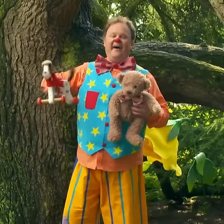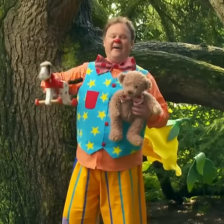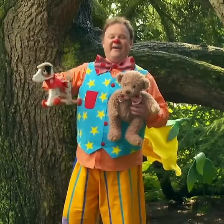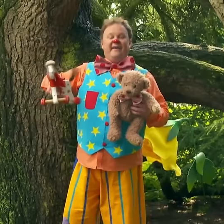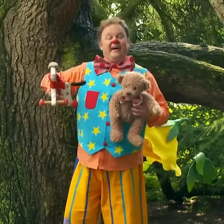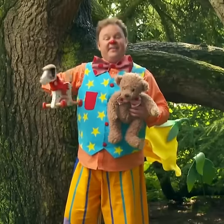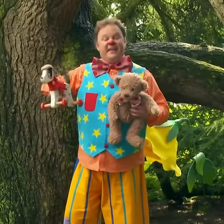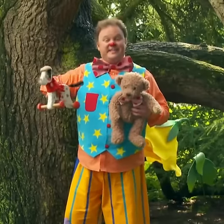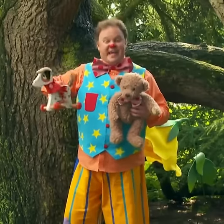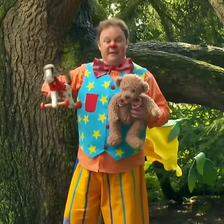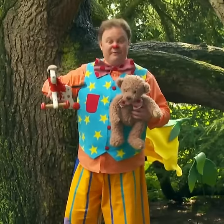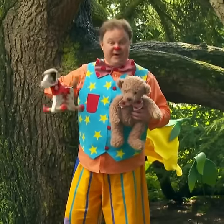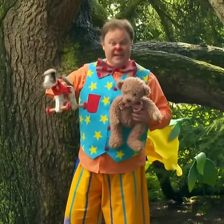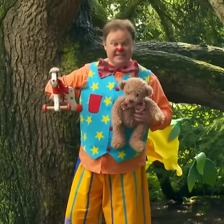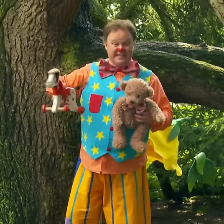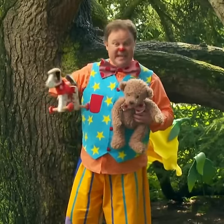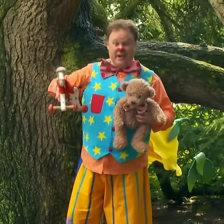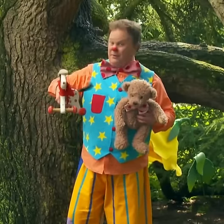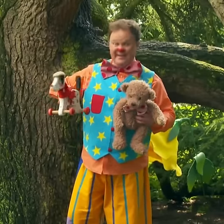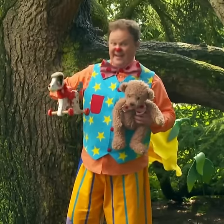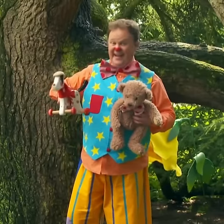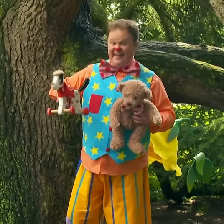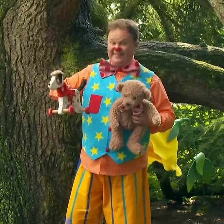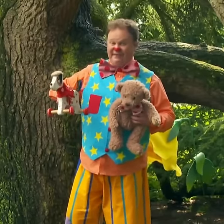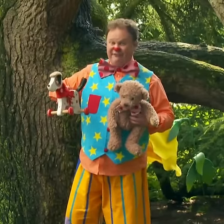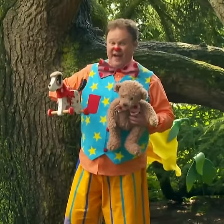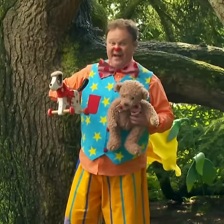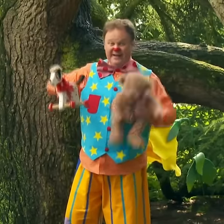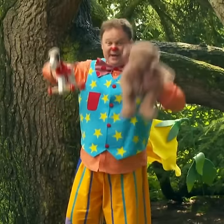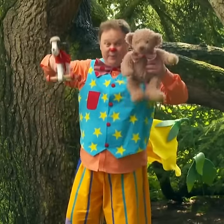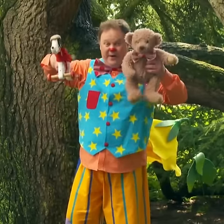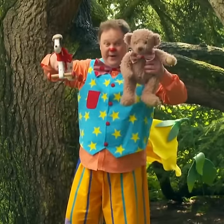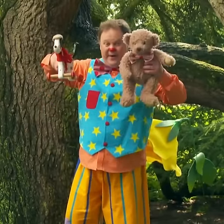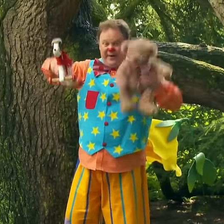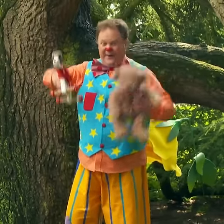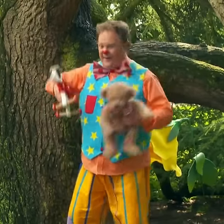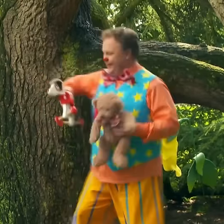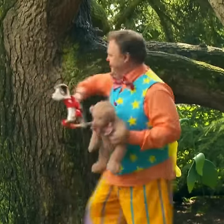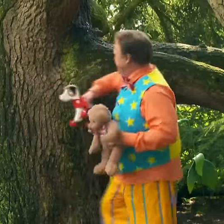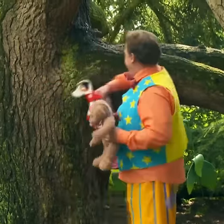Oh, this game of hide and seek was lots of fun. Woohoo!